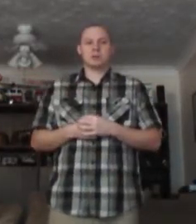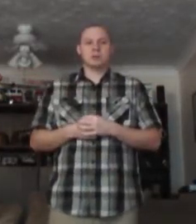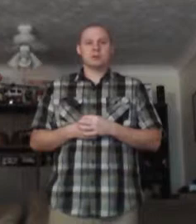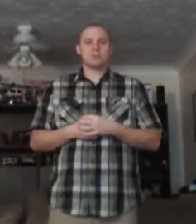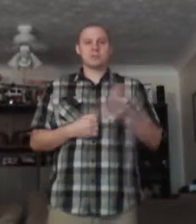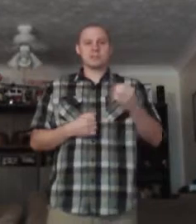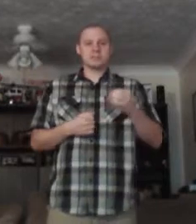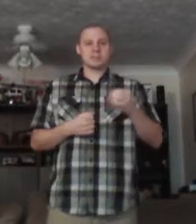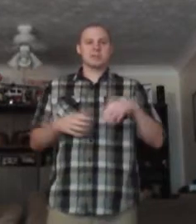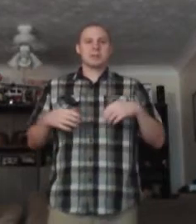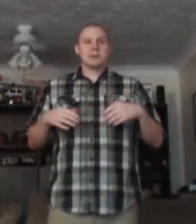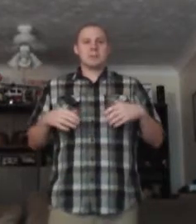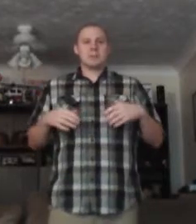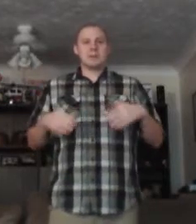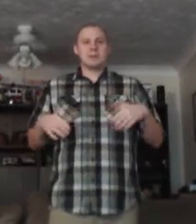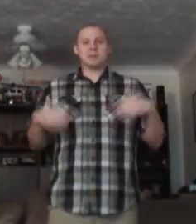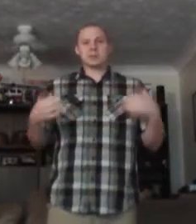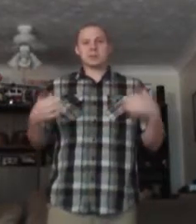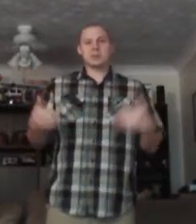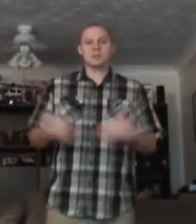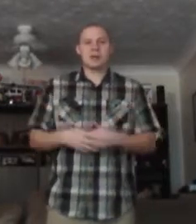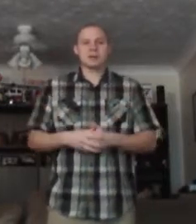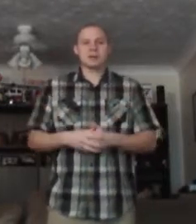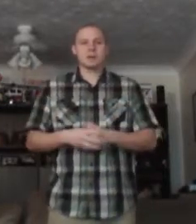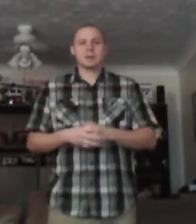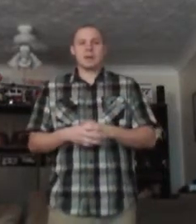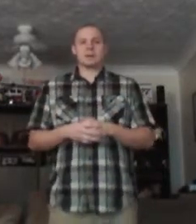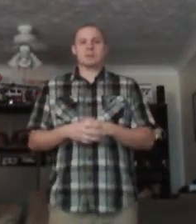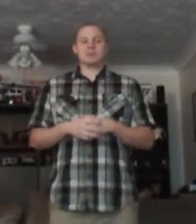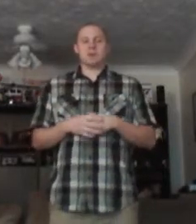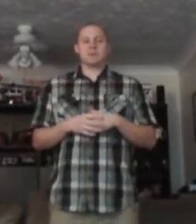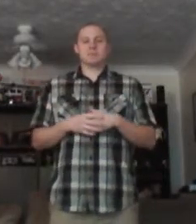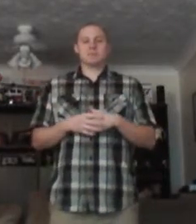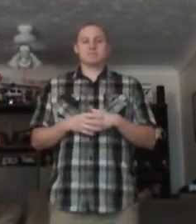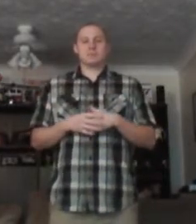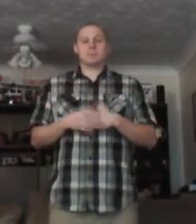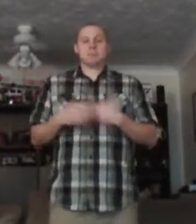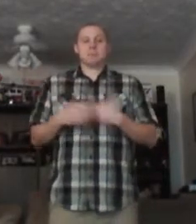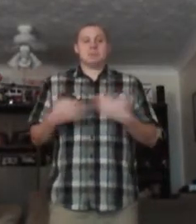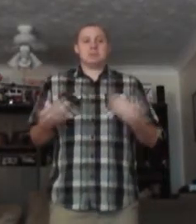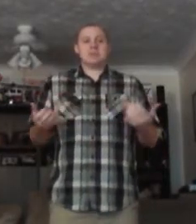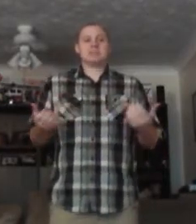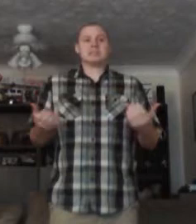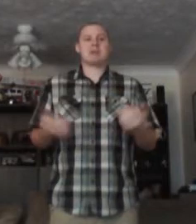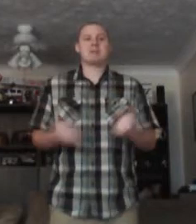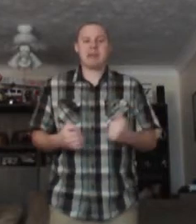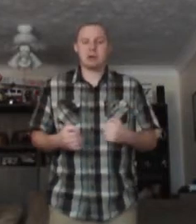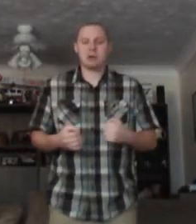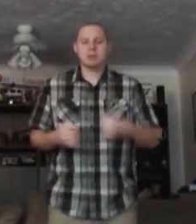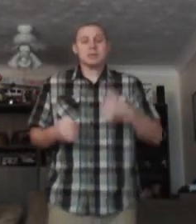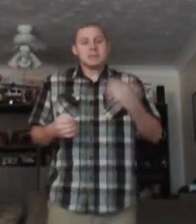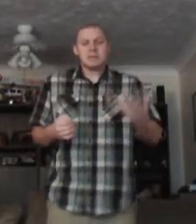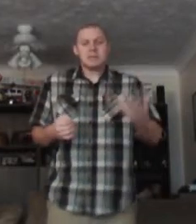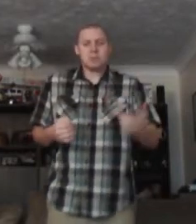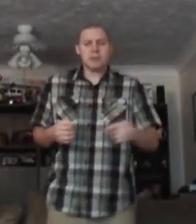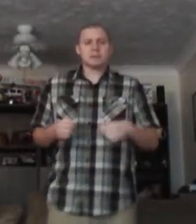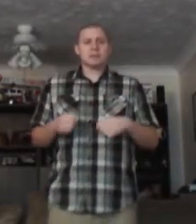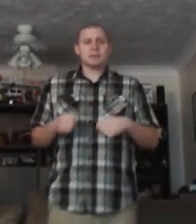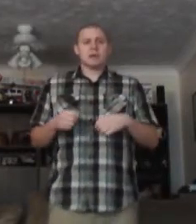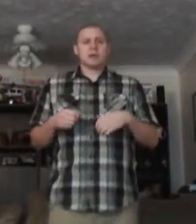For instance, if it is a grease fire on top of the stove, you can easily grab a towel, get it wet, and